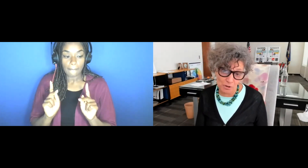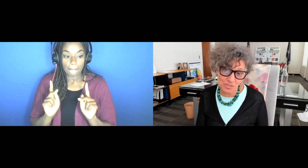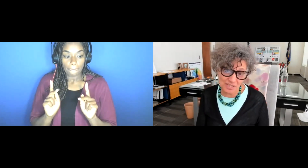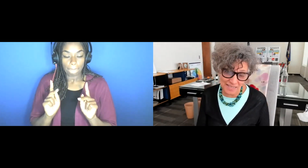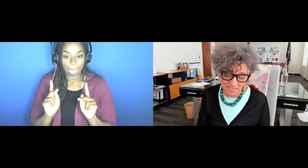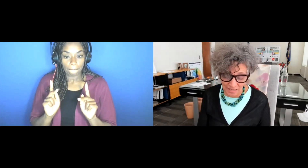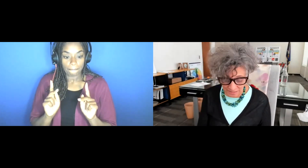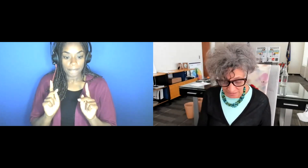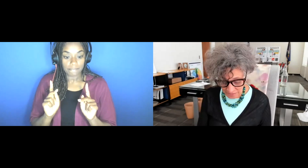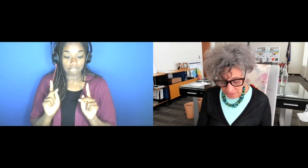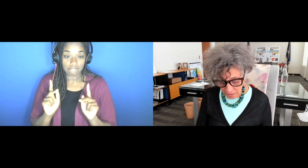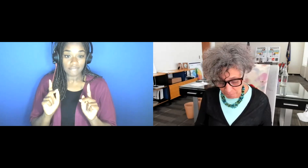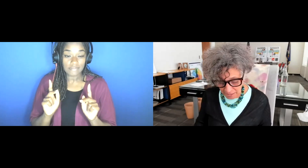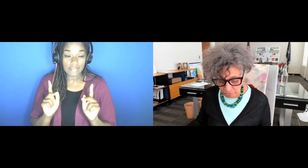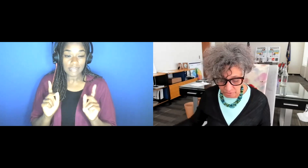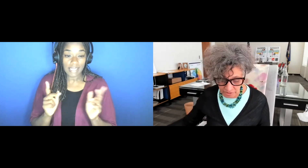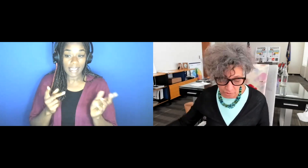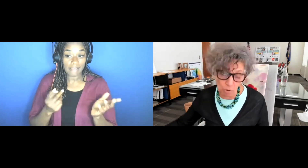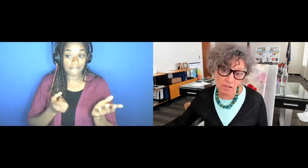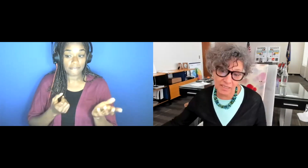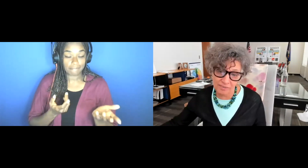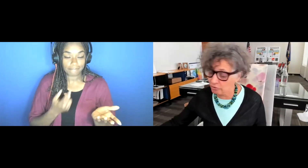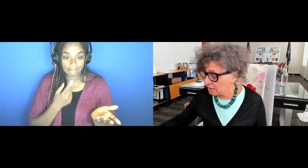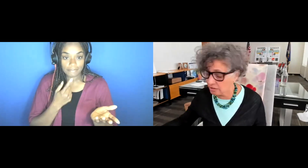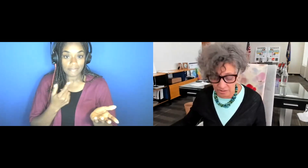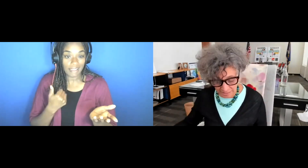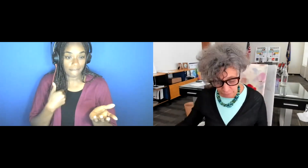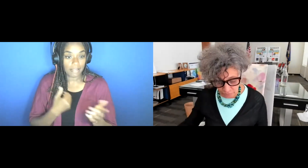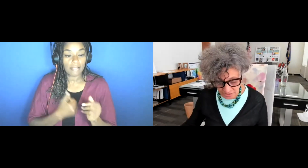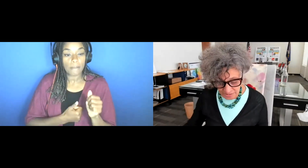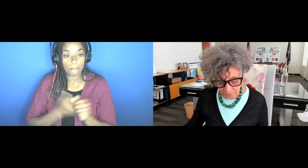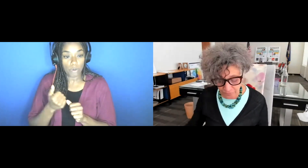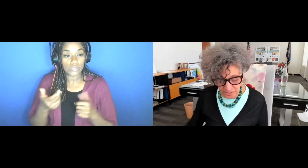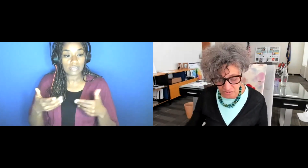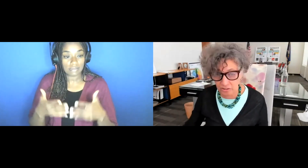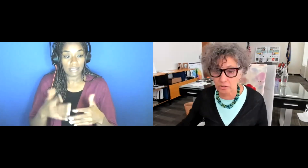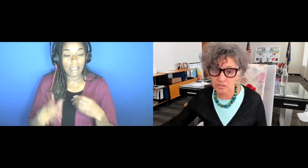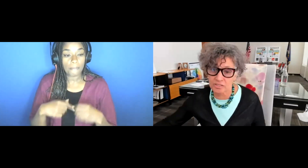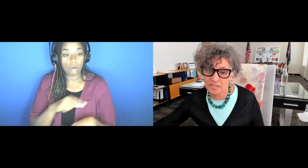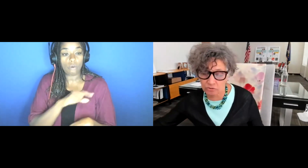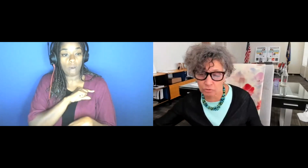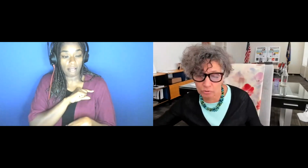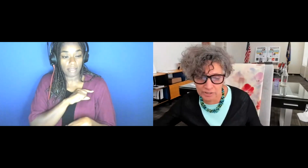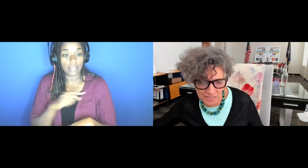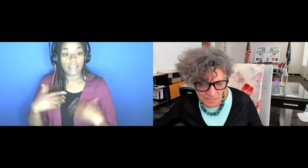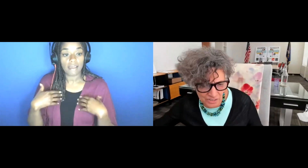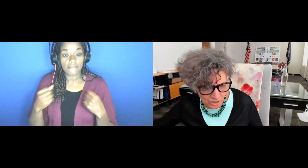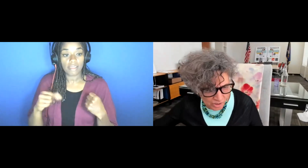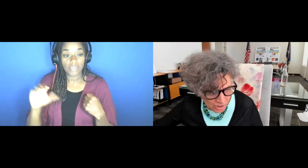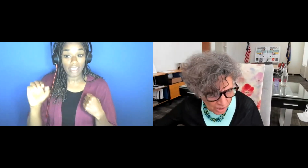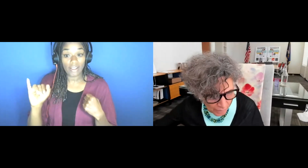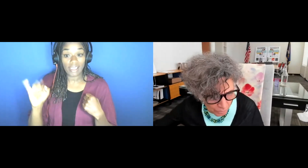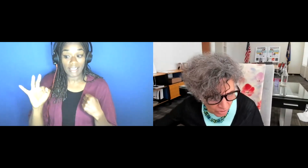express the most anxiety about the quality of health care that they would receive if they disclosed their sexual